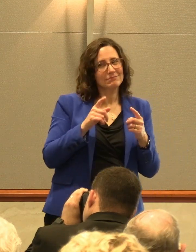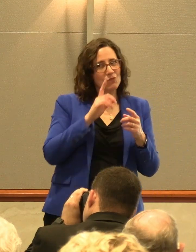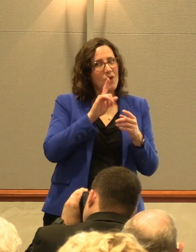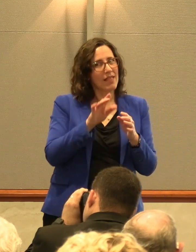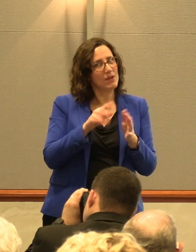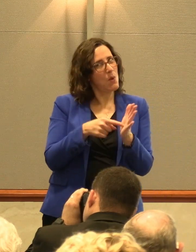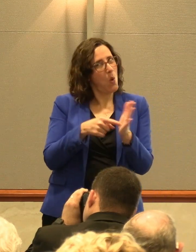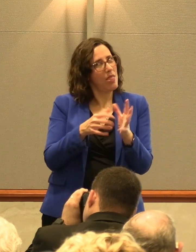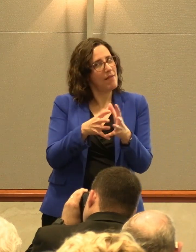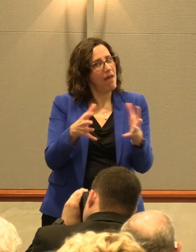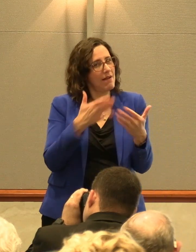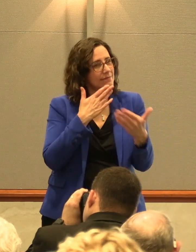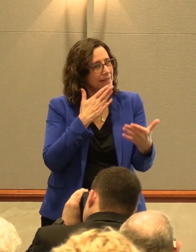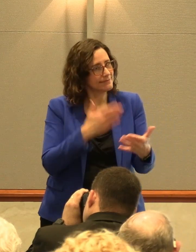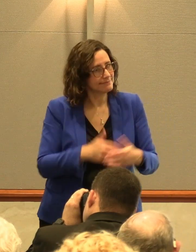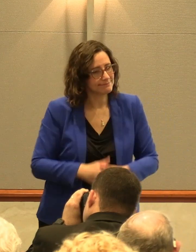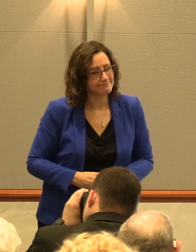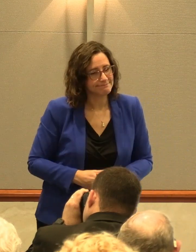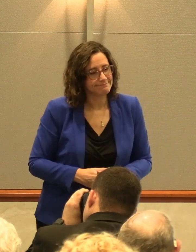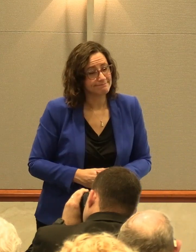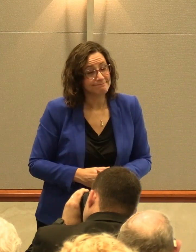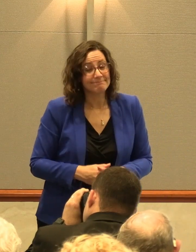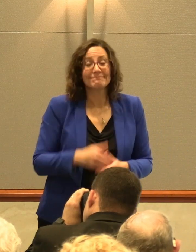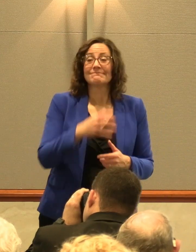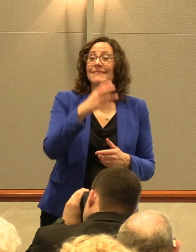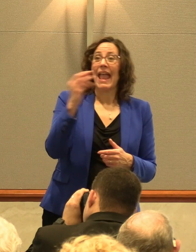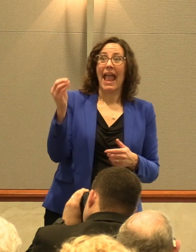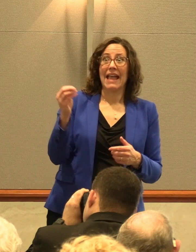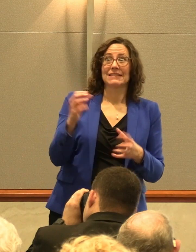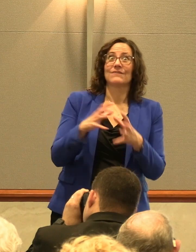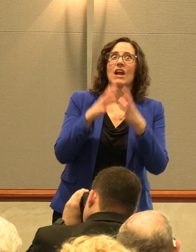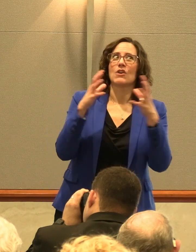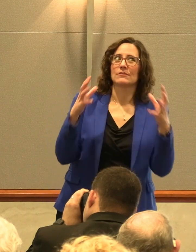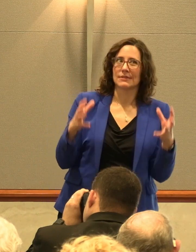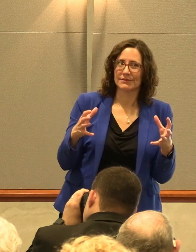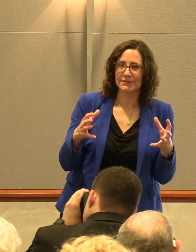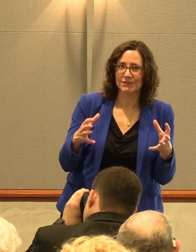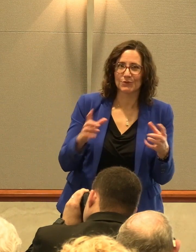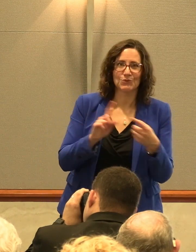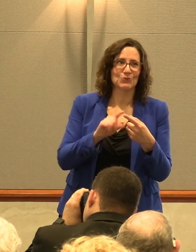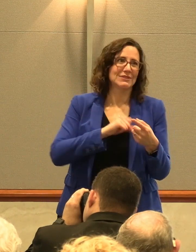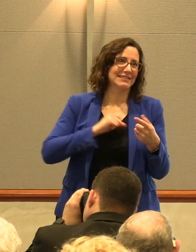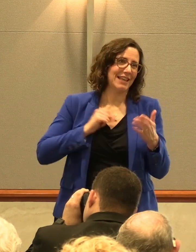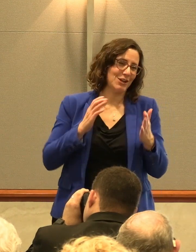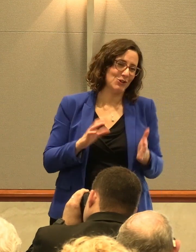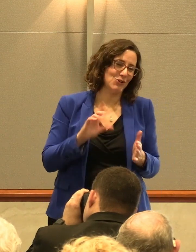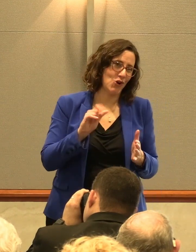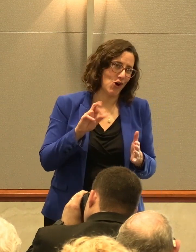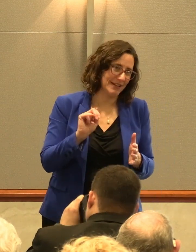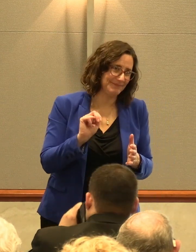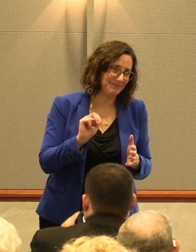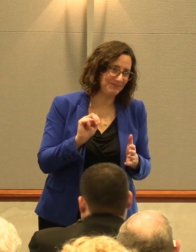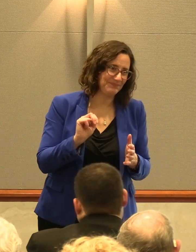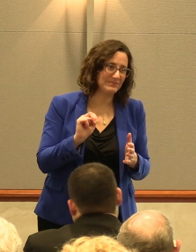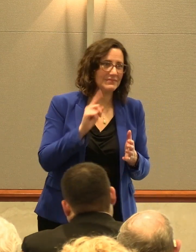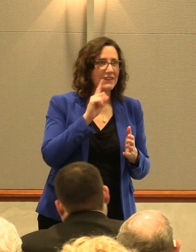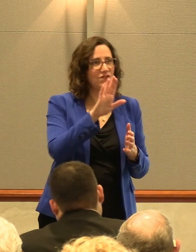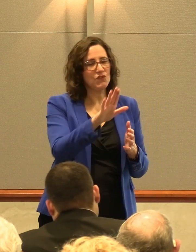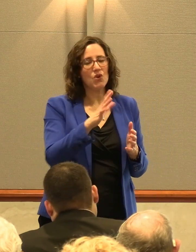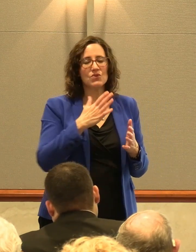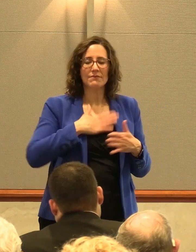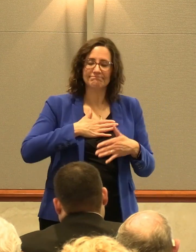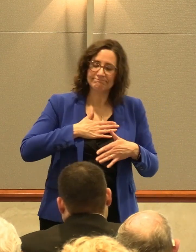owe them a great gratitude. And very much so to Senator Cardin, for your